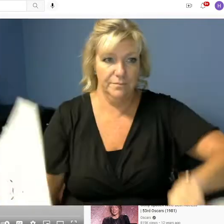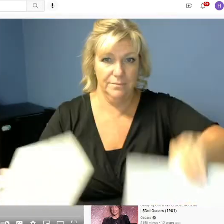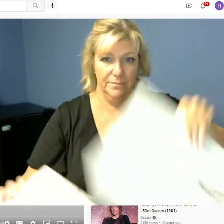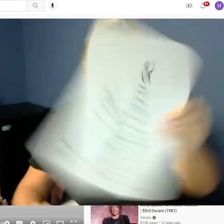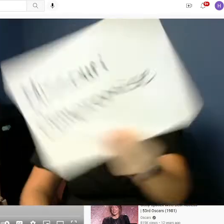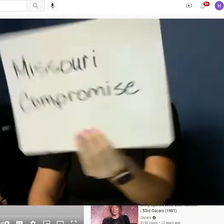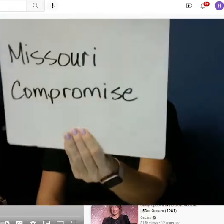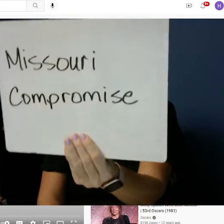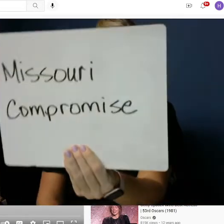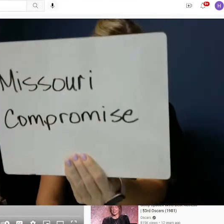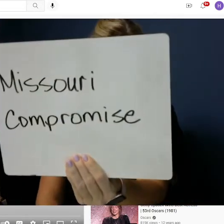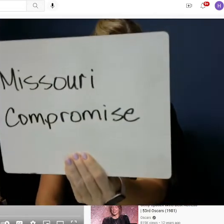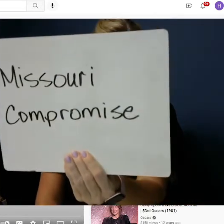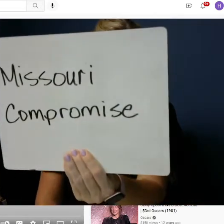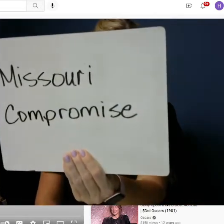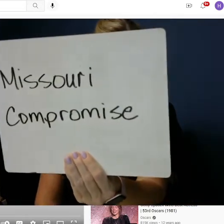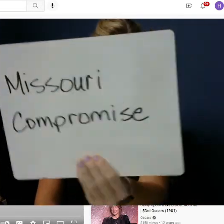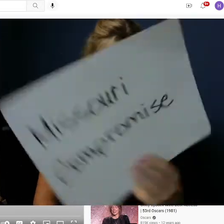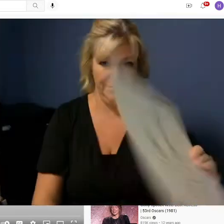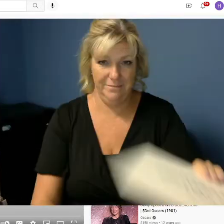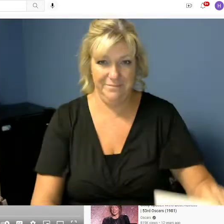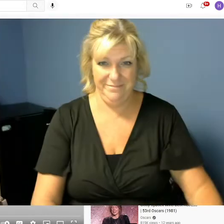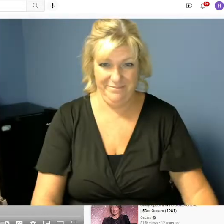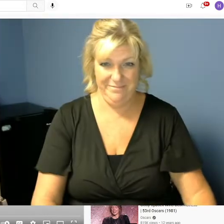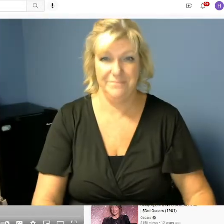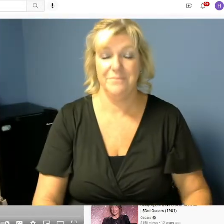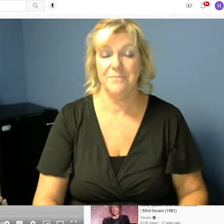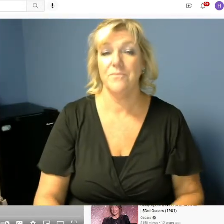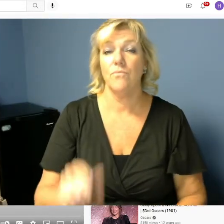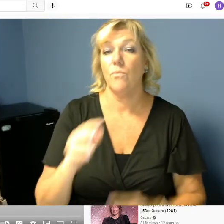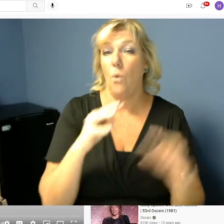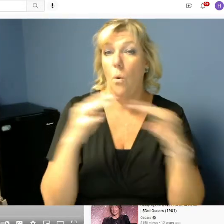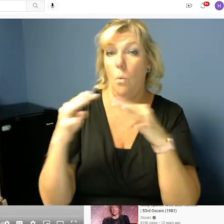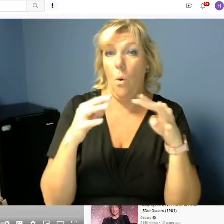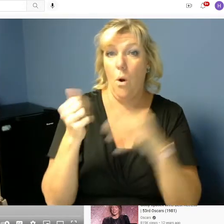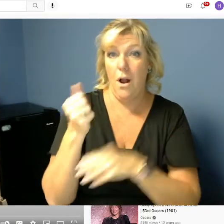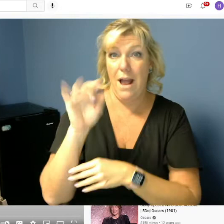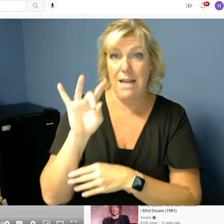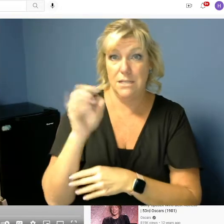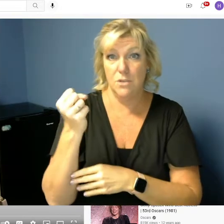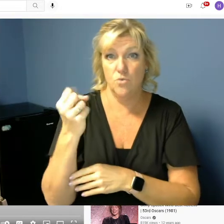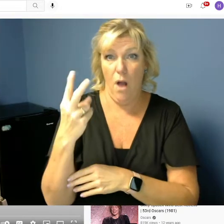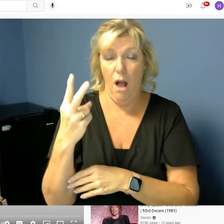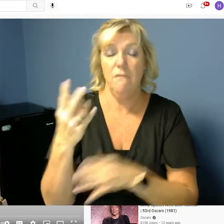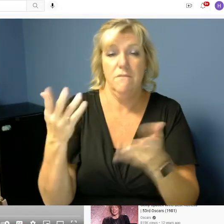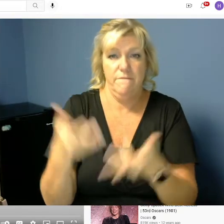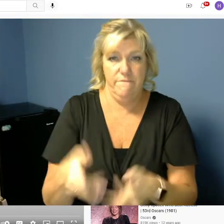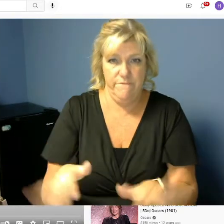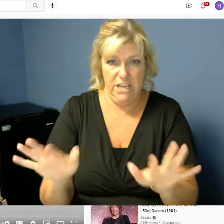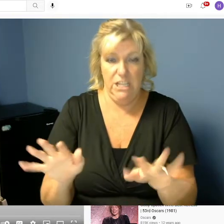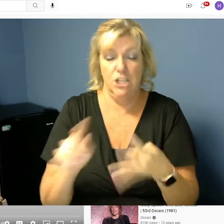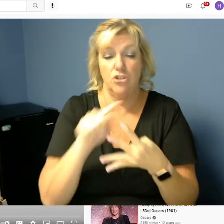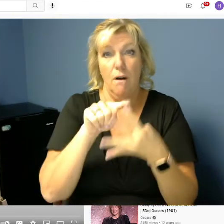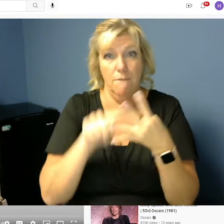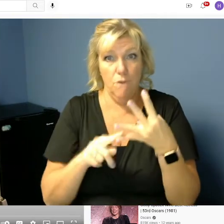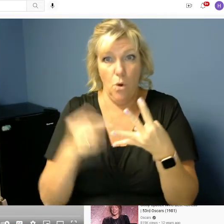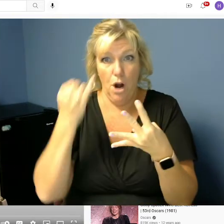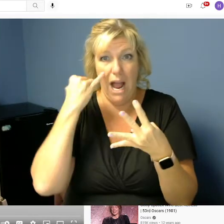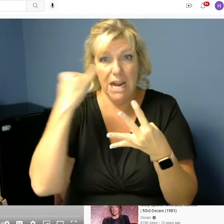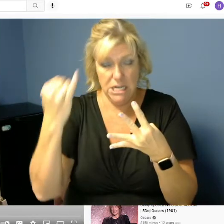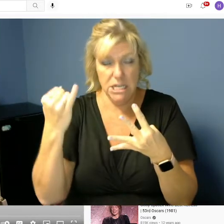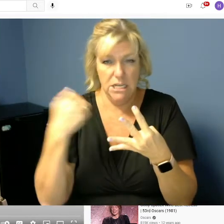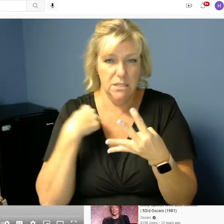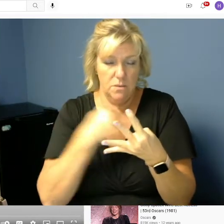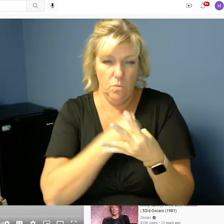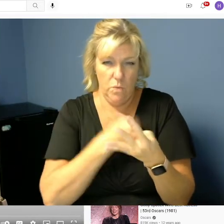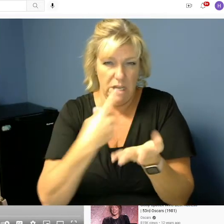after the War of 1812, and we actually gave four things that came out of that war in the last lecture, but the two that we said we want to talk about here is